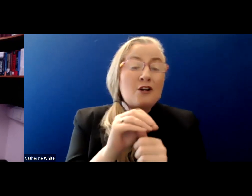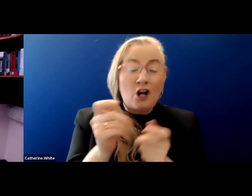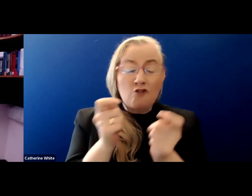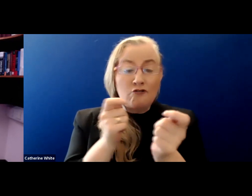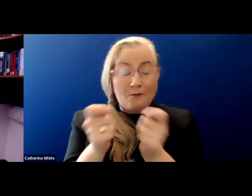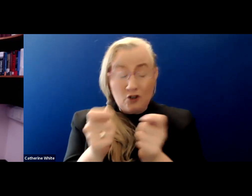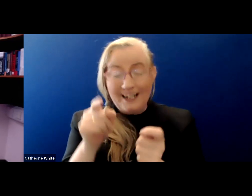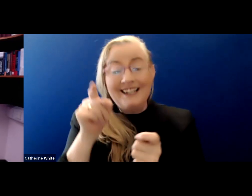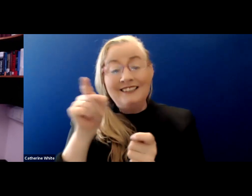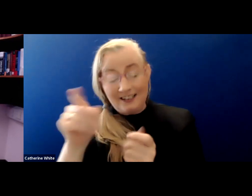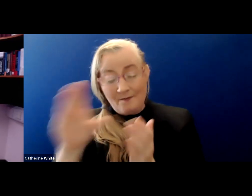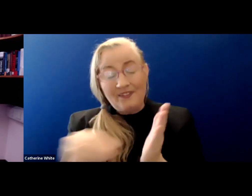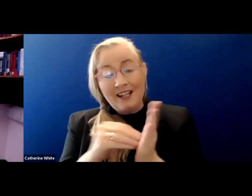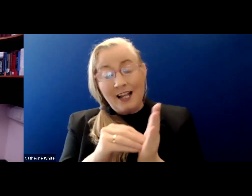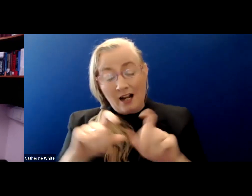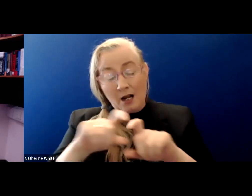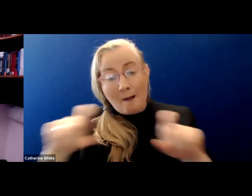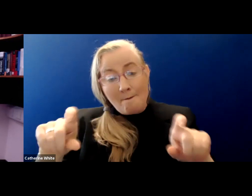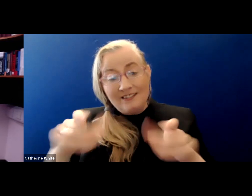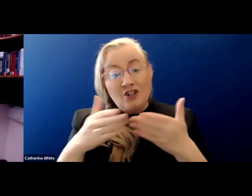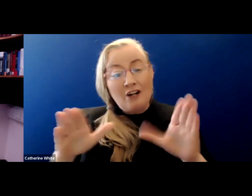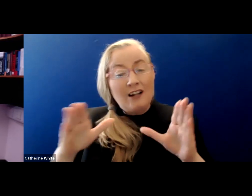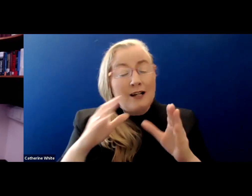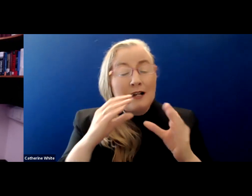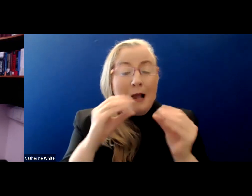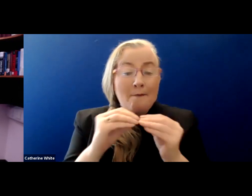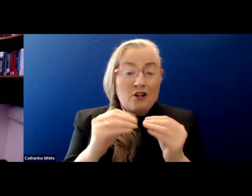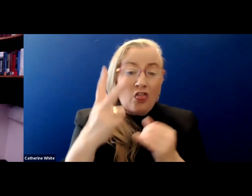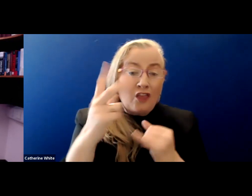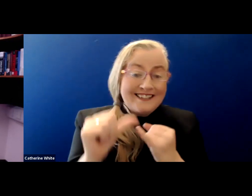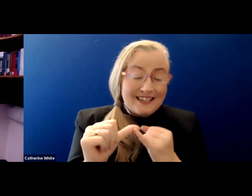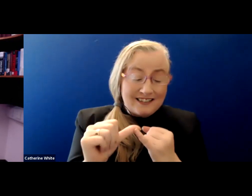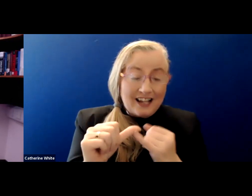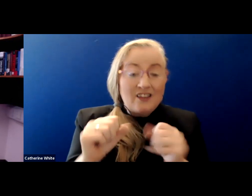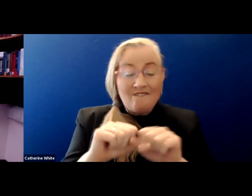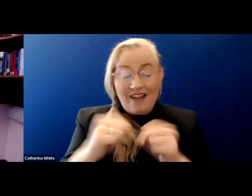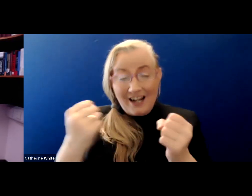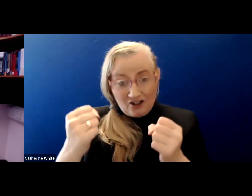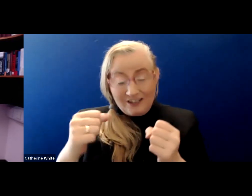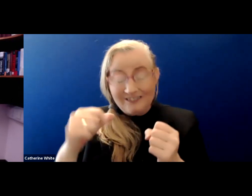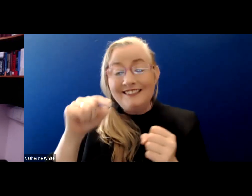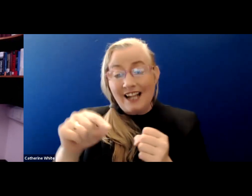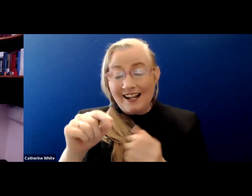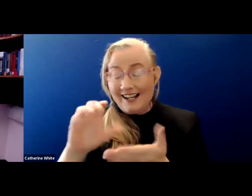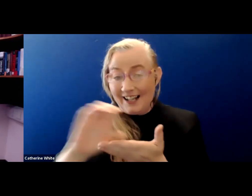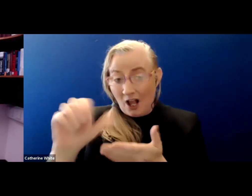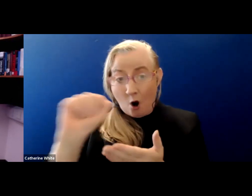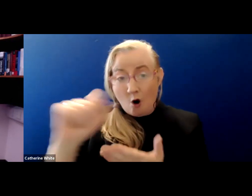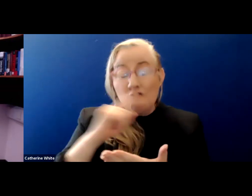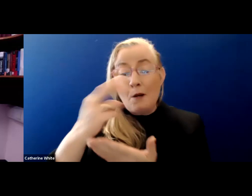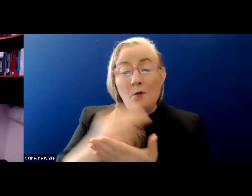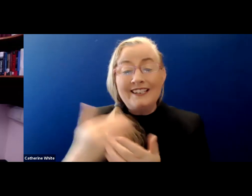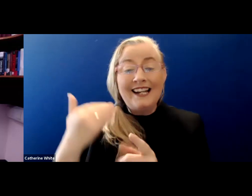drew on General Comment 36 to find a violation of Article 6 of the Covenant in her report on the killing